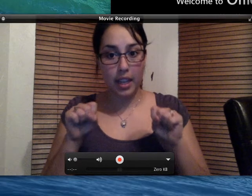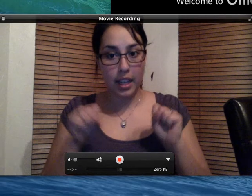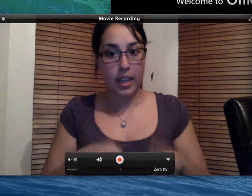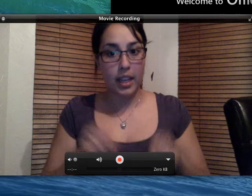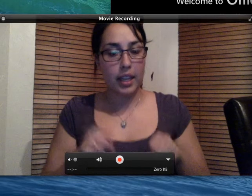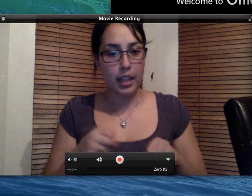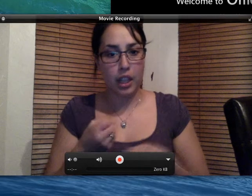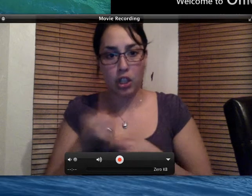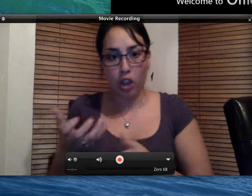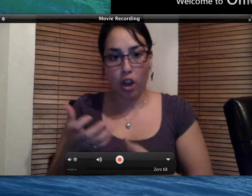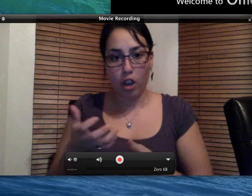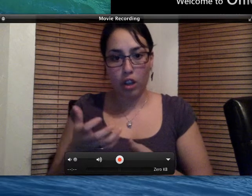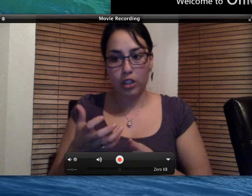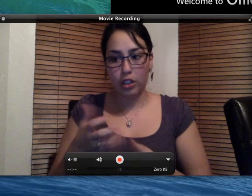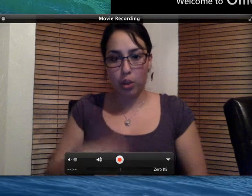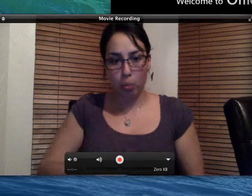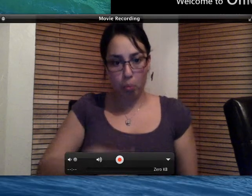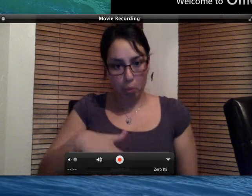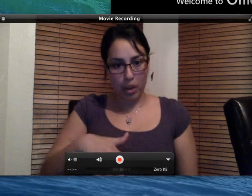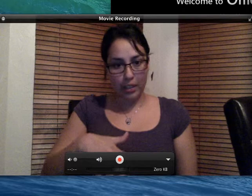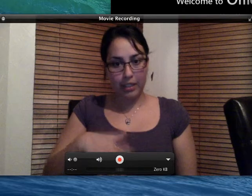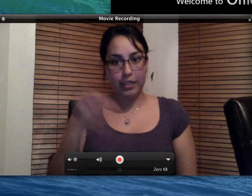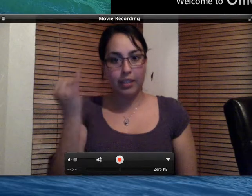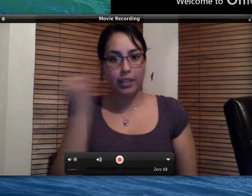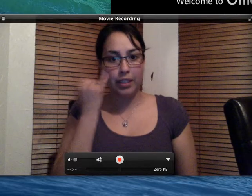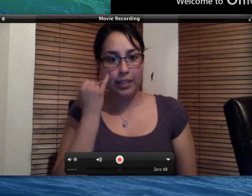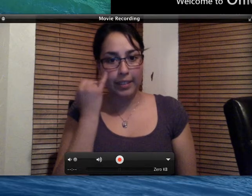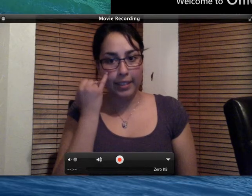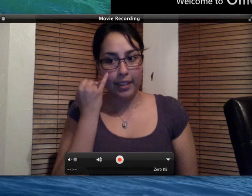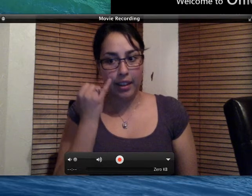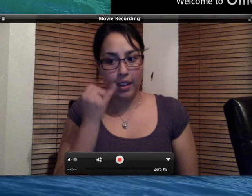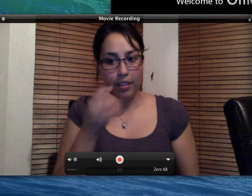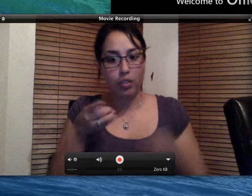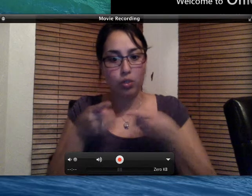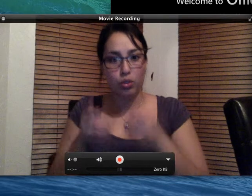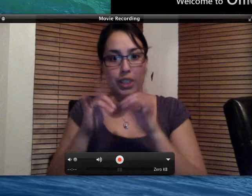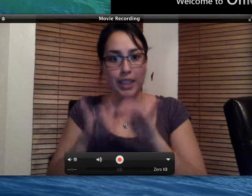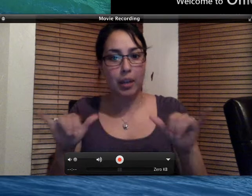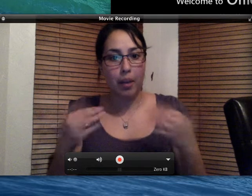of conception. It was called the upsuck theory.